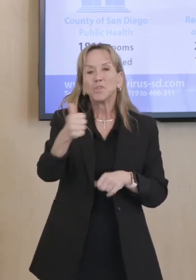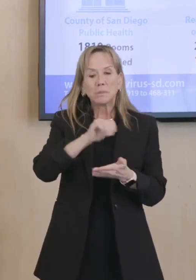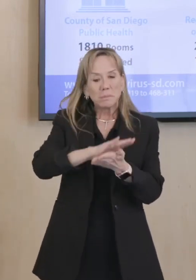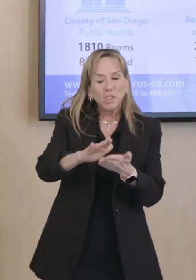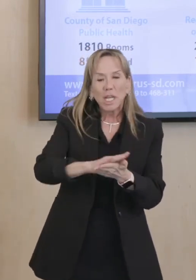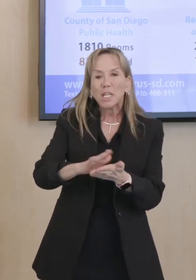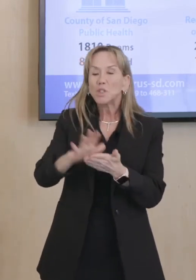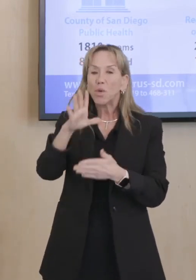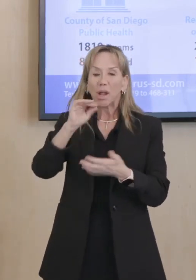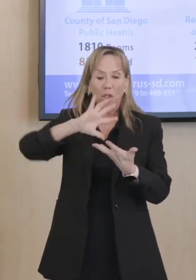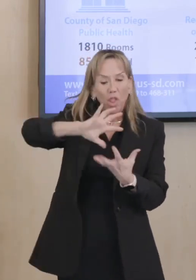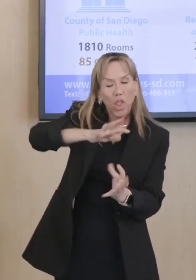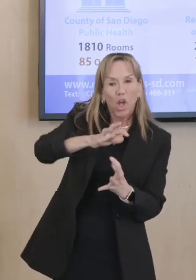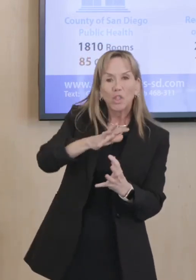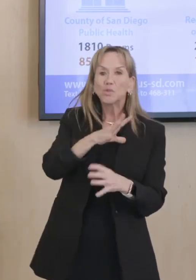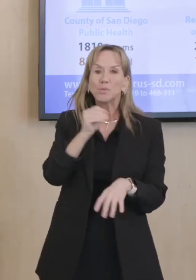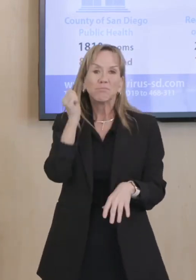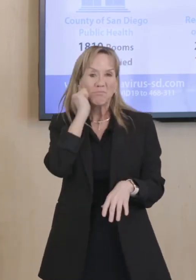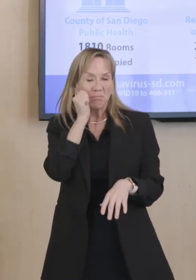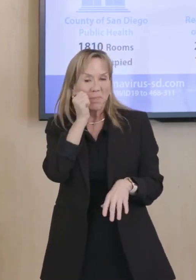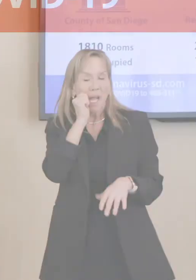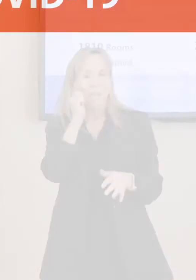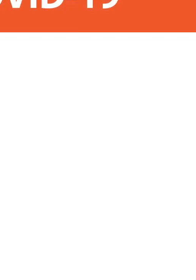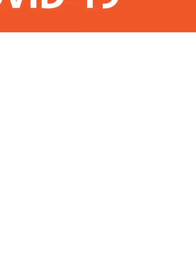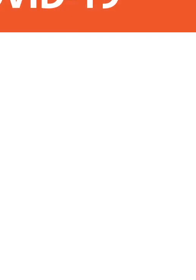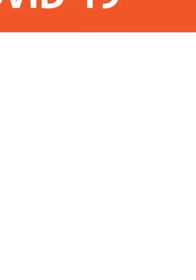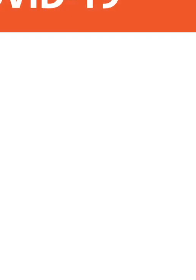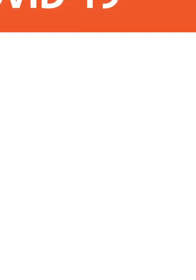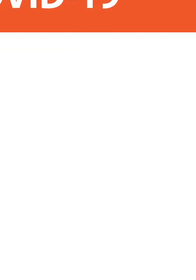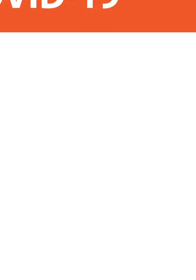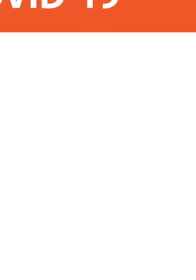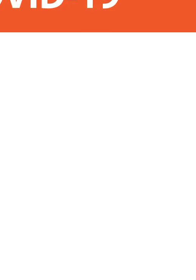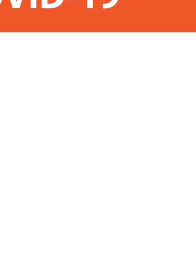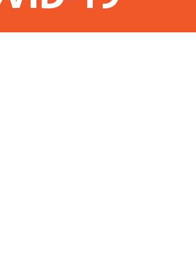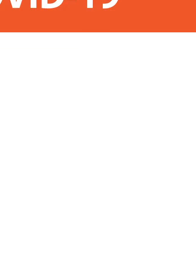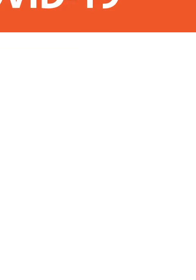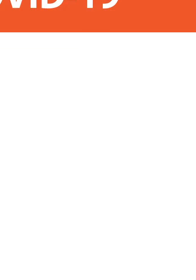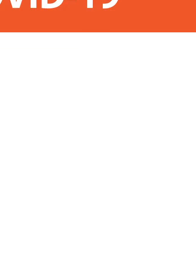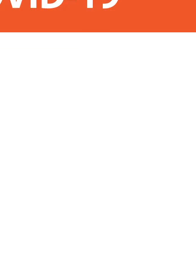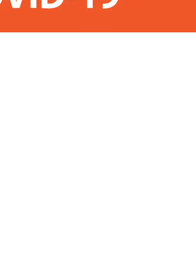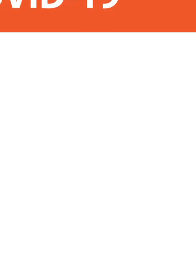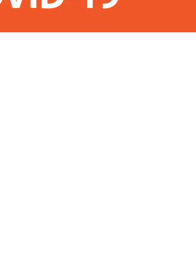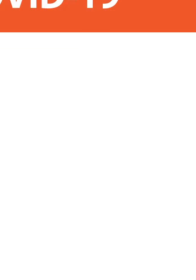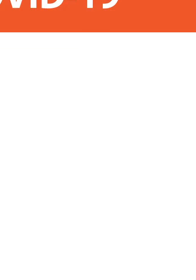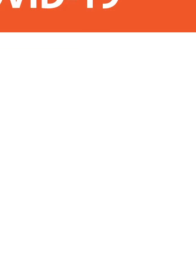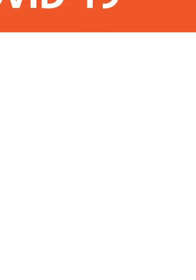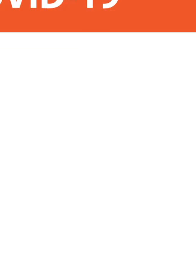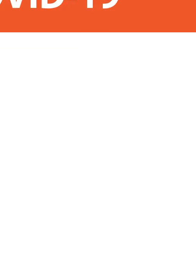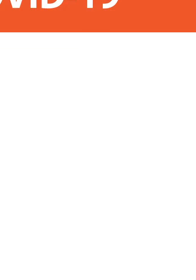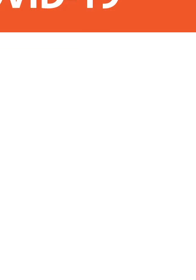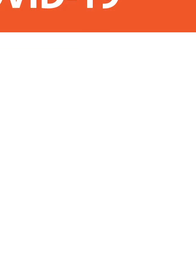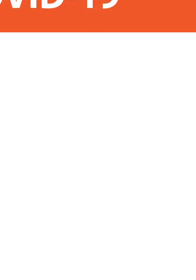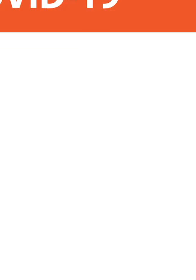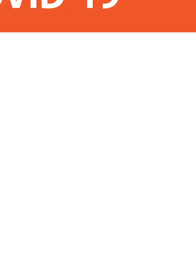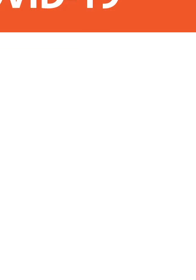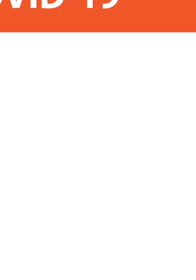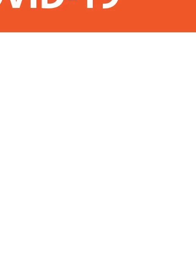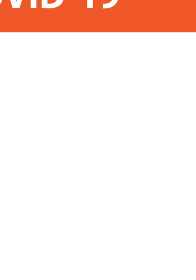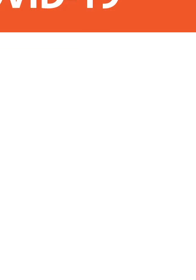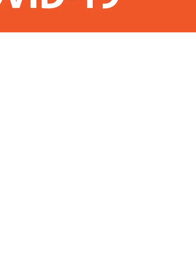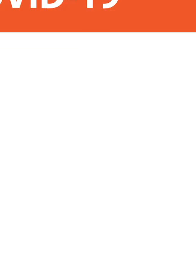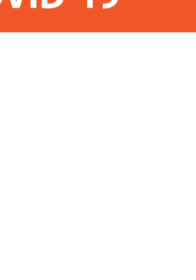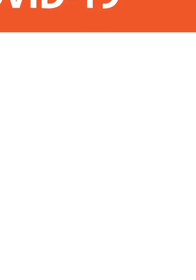with the capacity for daily wellness checks. But out of these public health rooms, 85 of them are presently occupied. And again, as